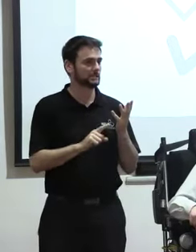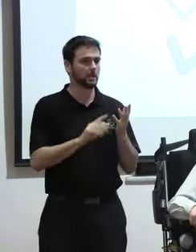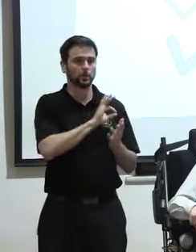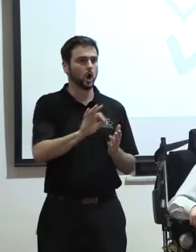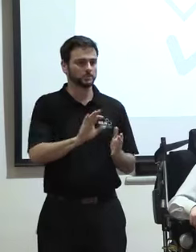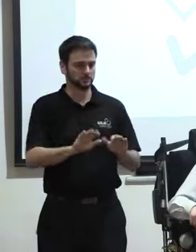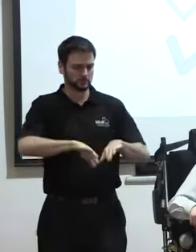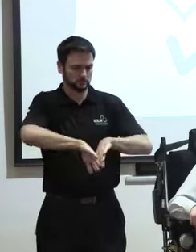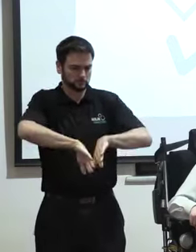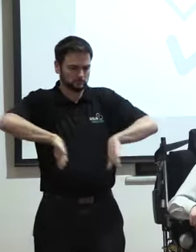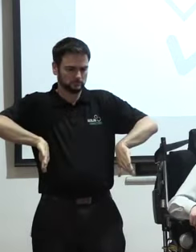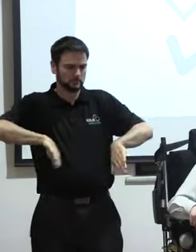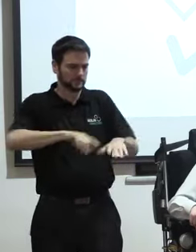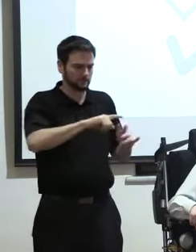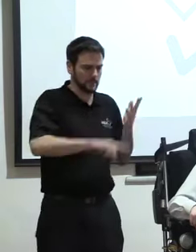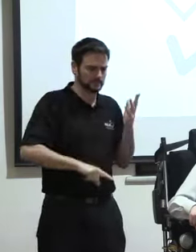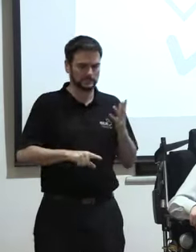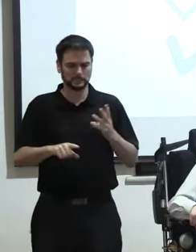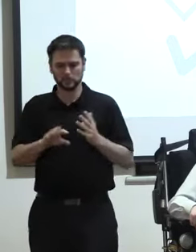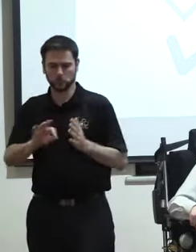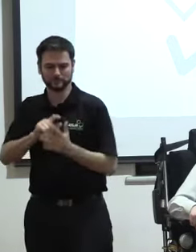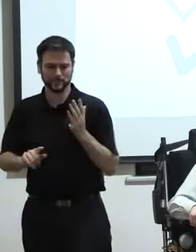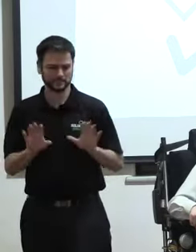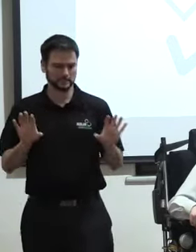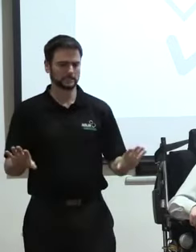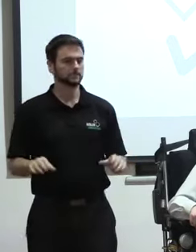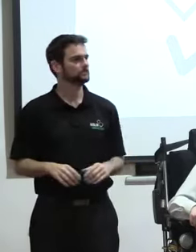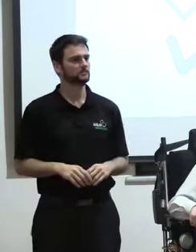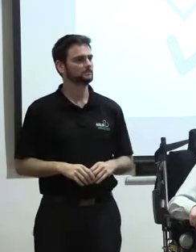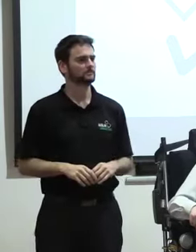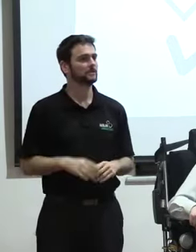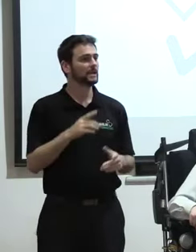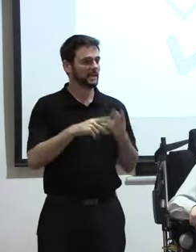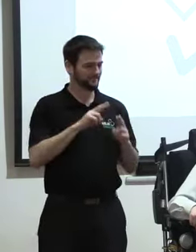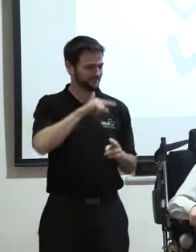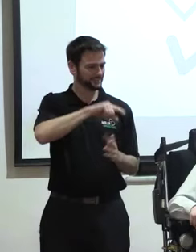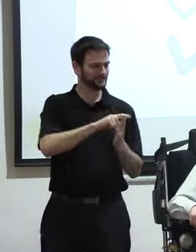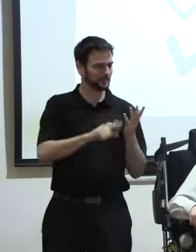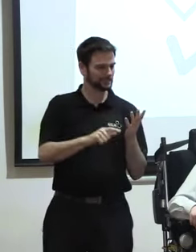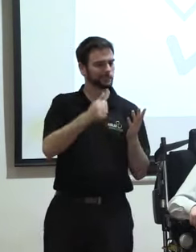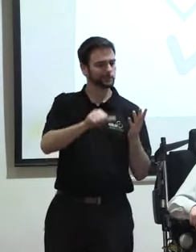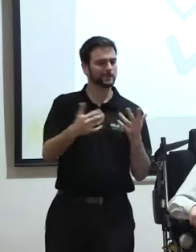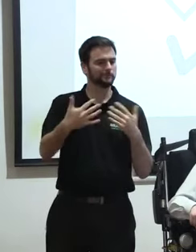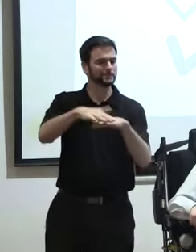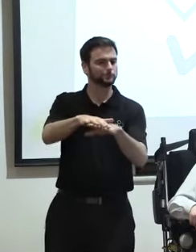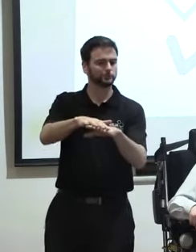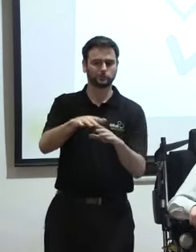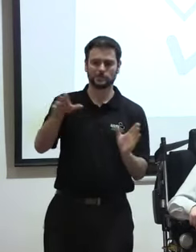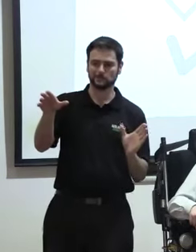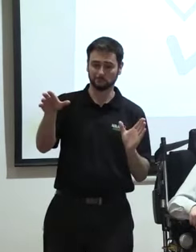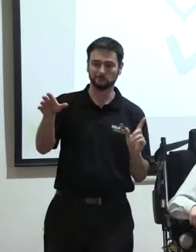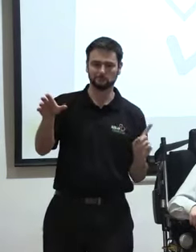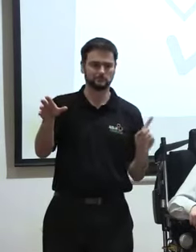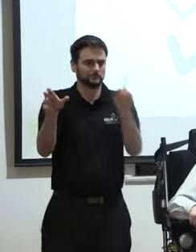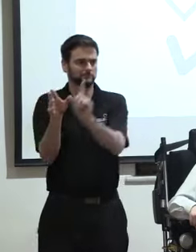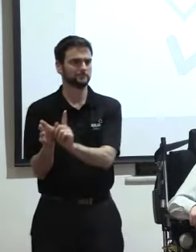way. And that's what it's all about. And the more this happens, the more mainstream services will value people